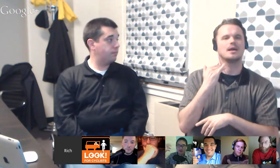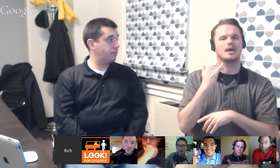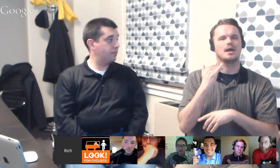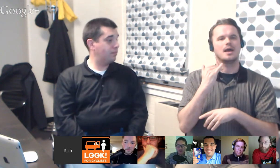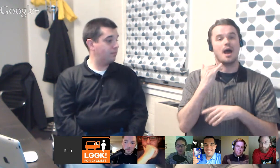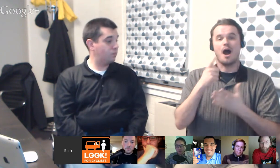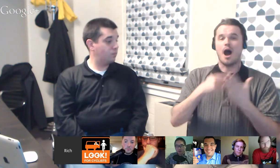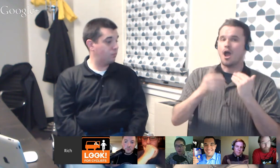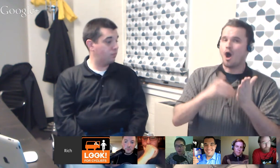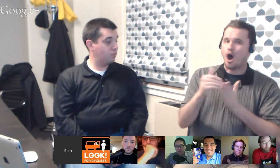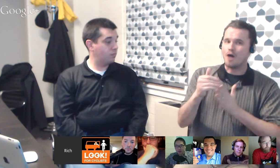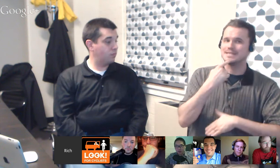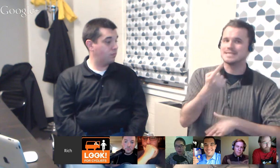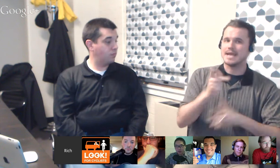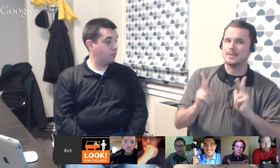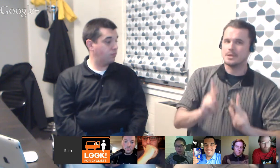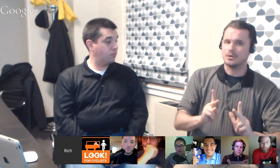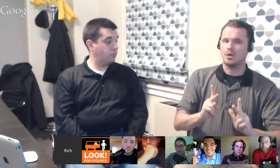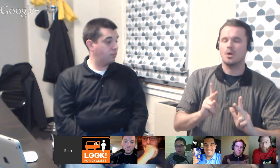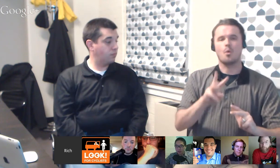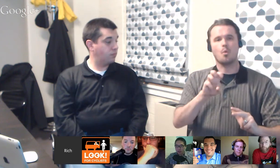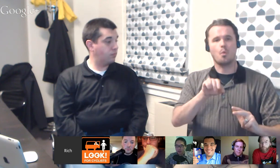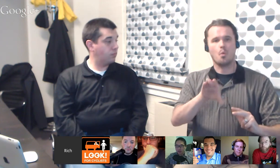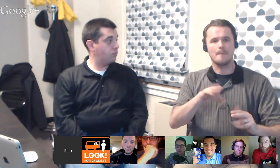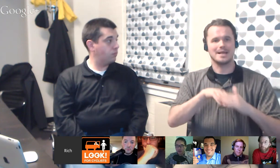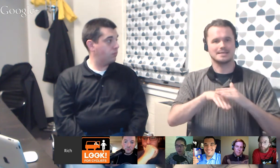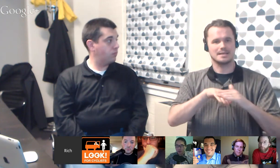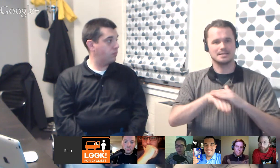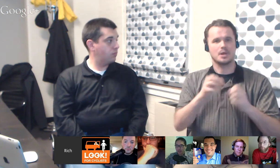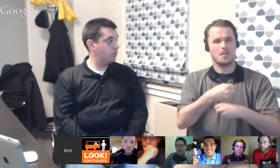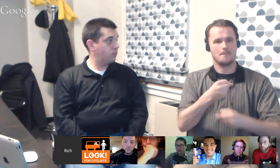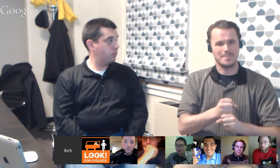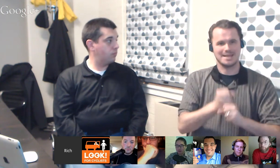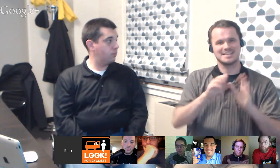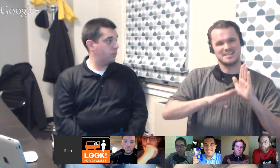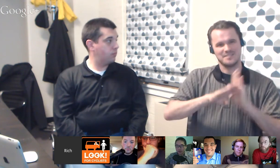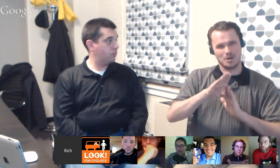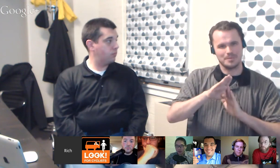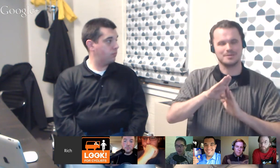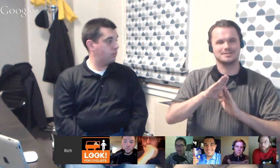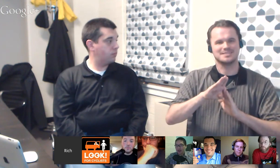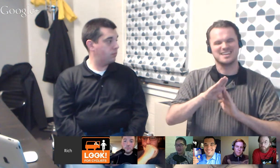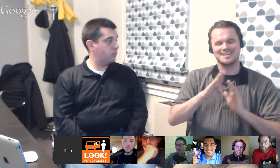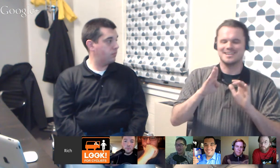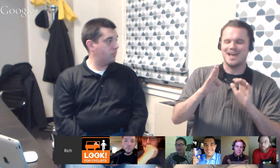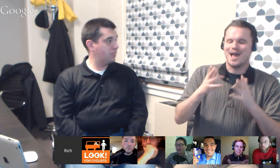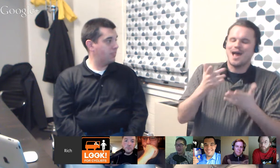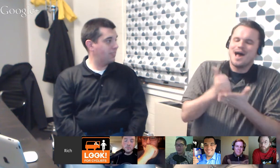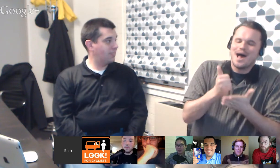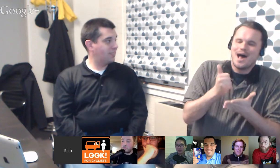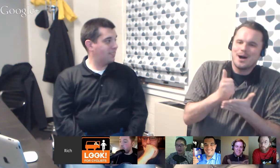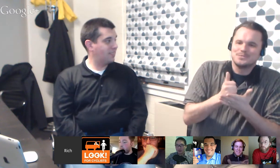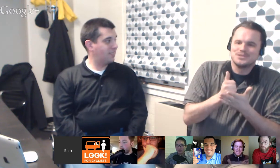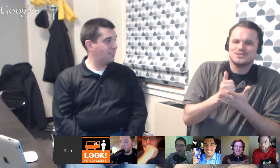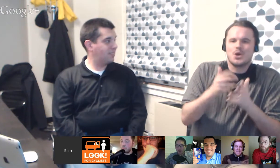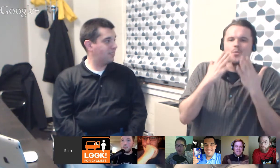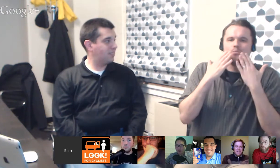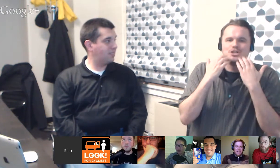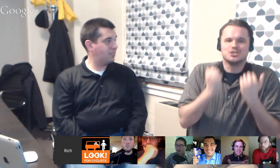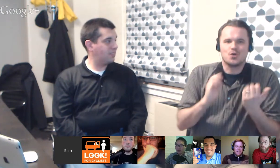I often say to people is that web accessibility makes developers sane, or keeps us sane. Because